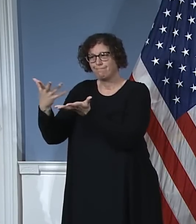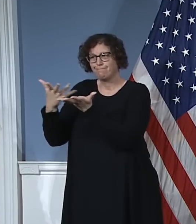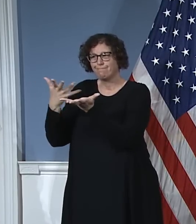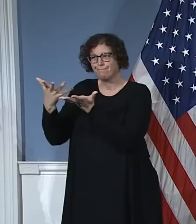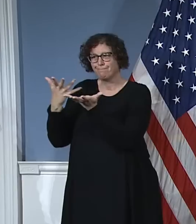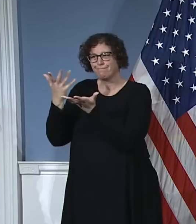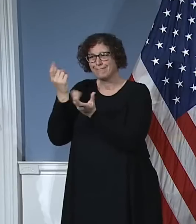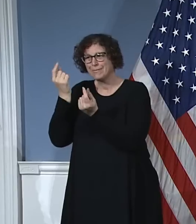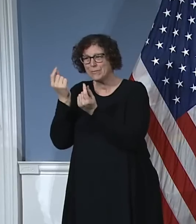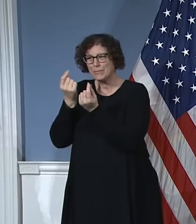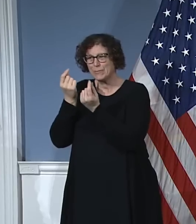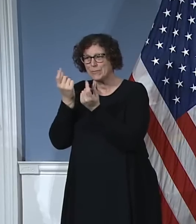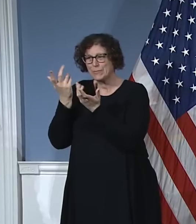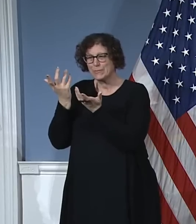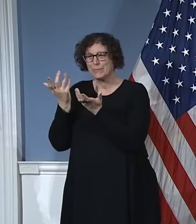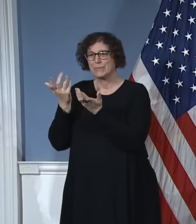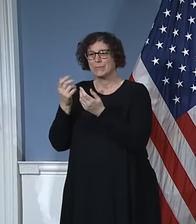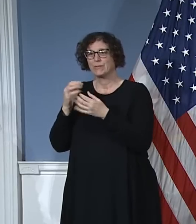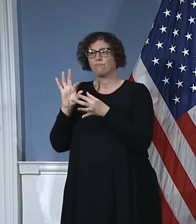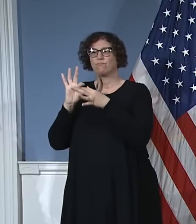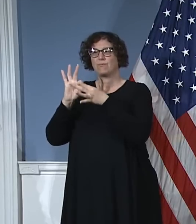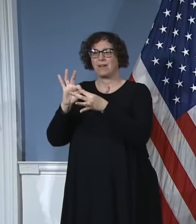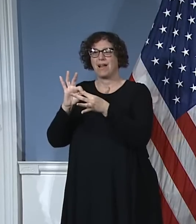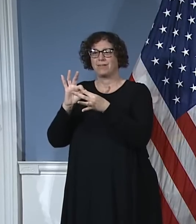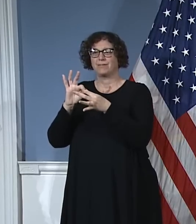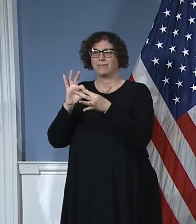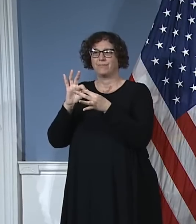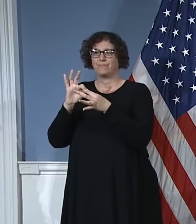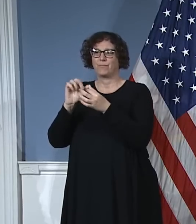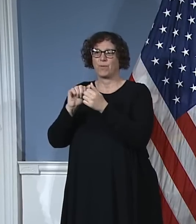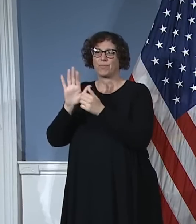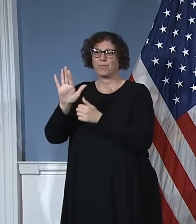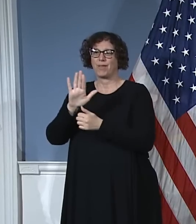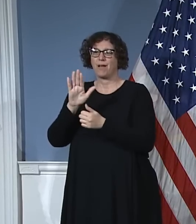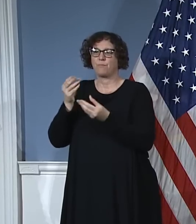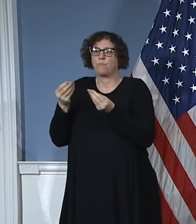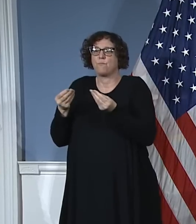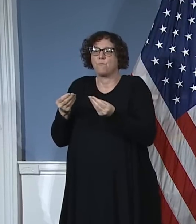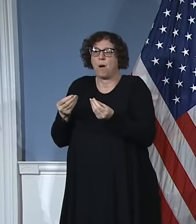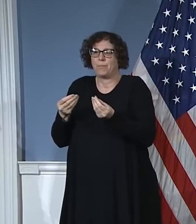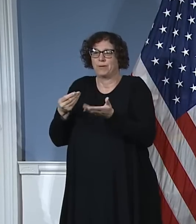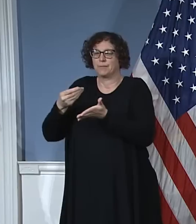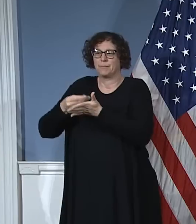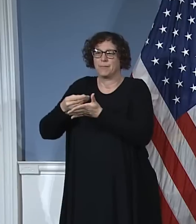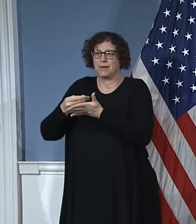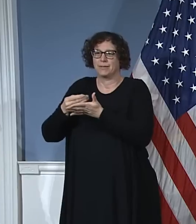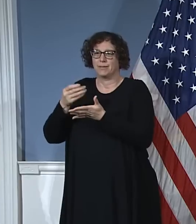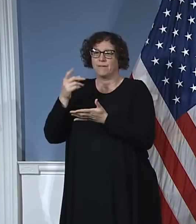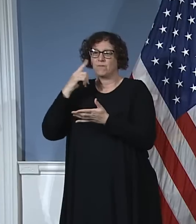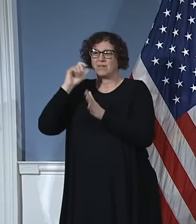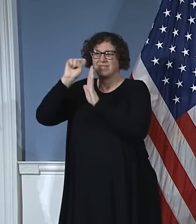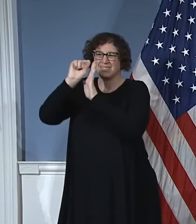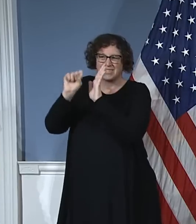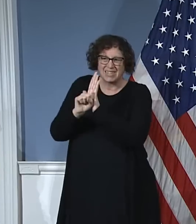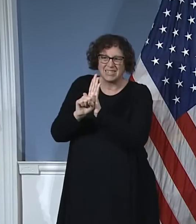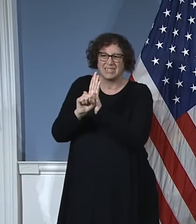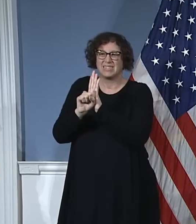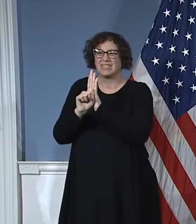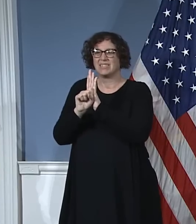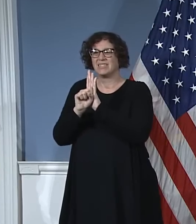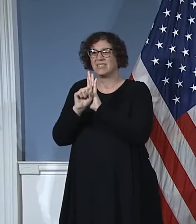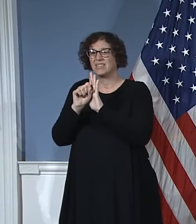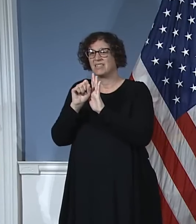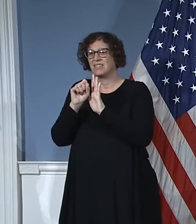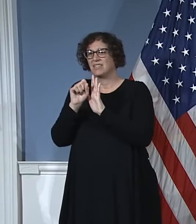going on about relief for states, counties, and cities, direct relief, to the tune of hundreds of billions of